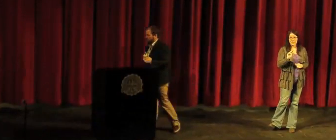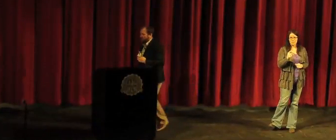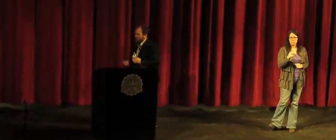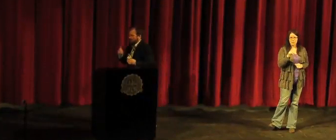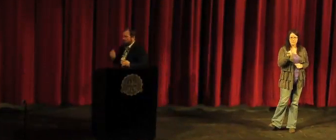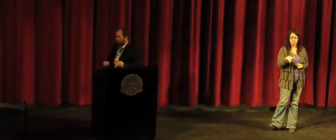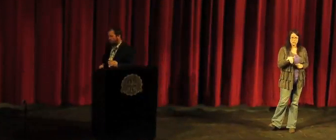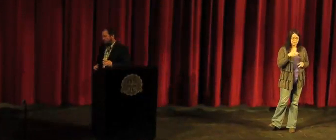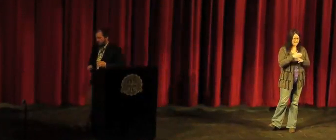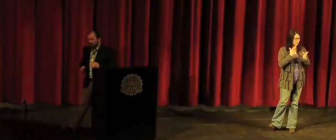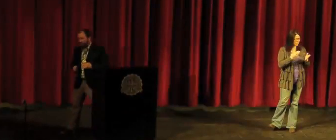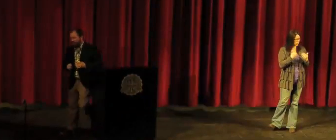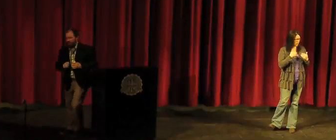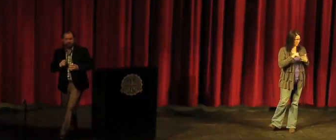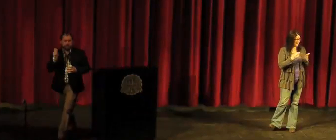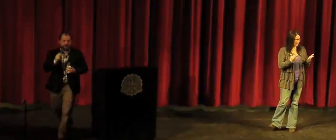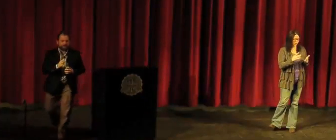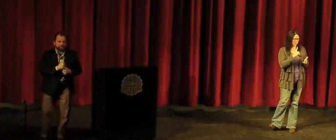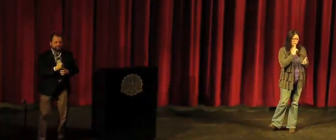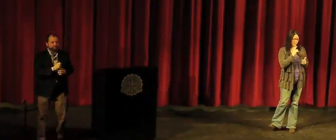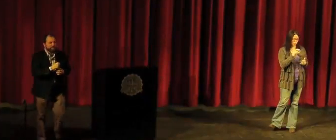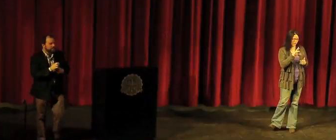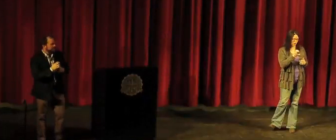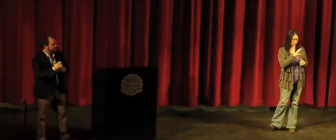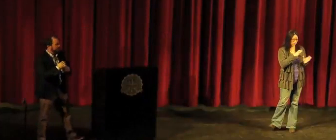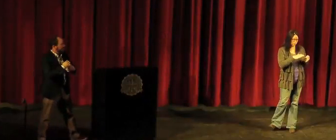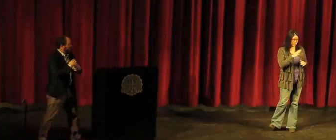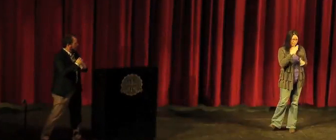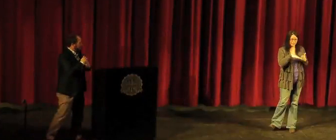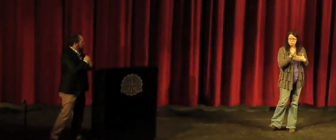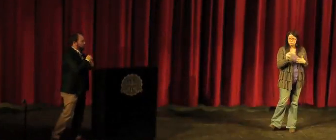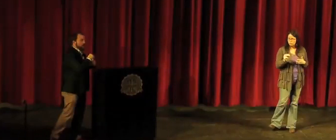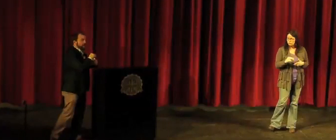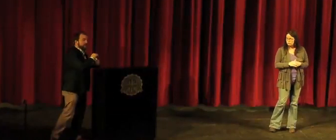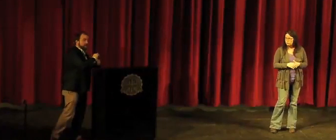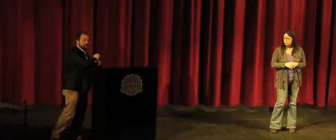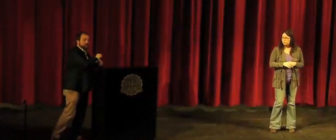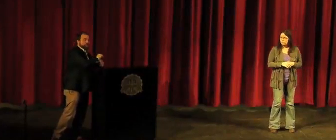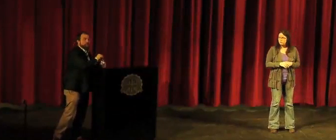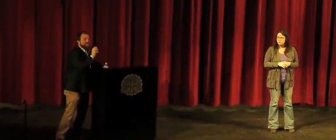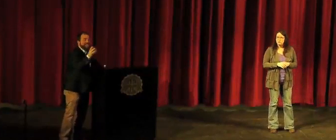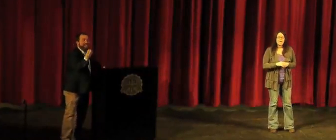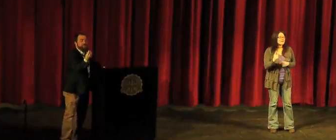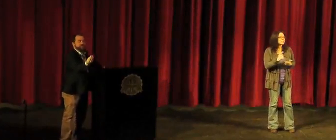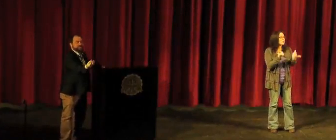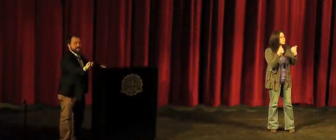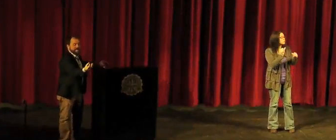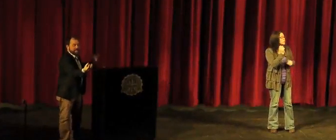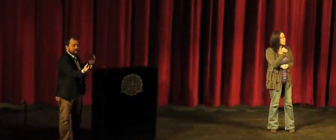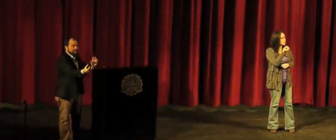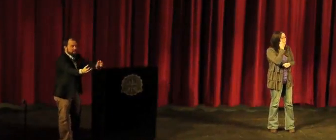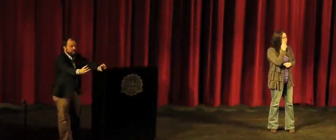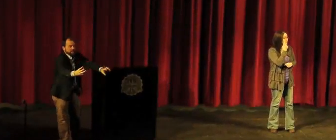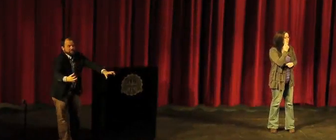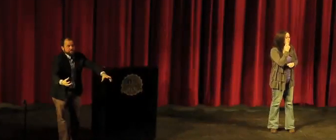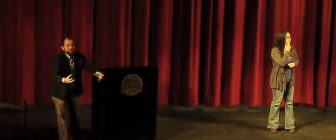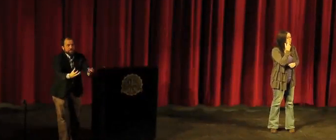Spring Arbor? That's actually pretty rare at Christian colleges. Okay, anyway. So as somebody who's trying to